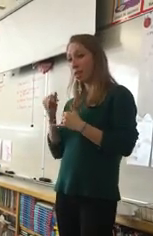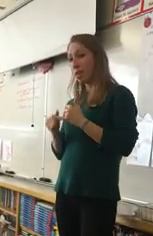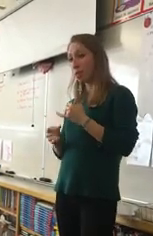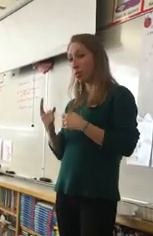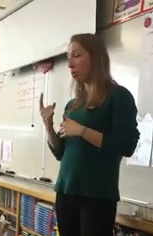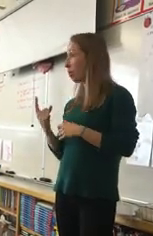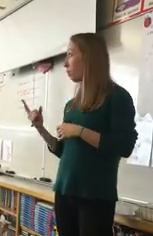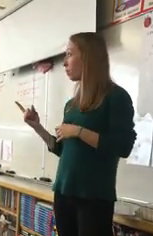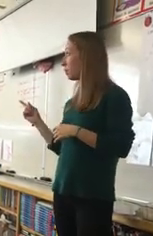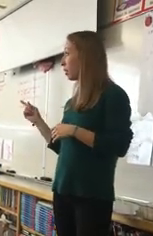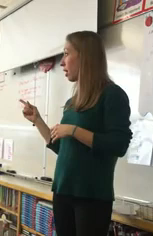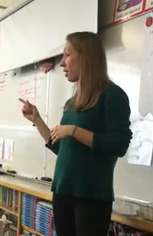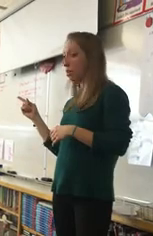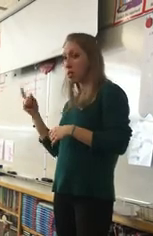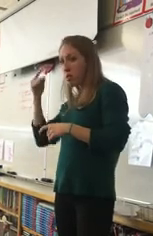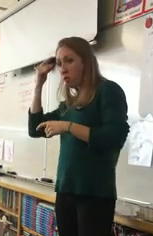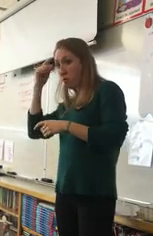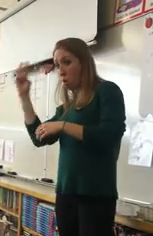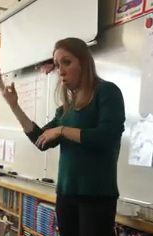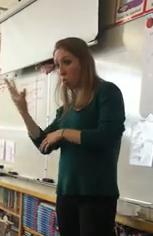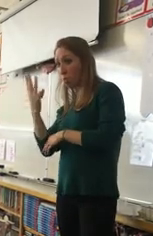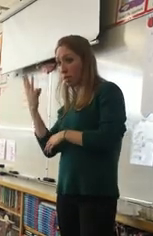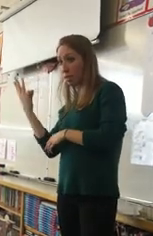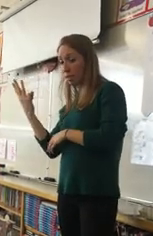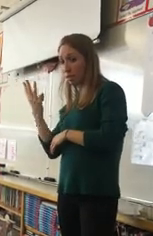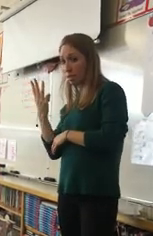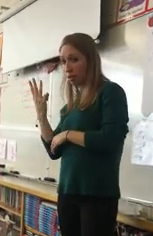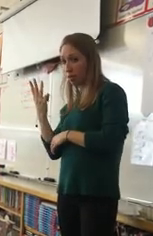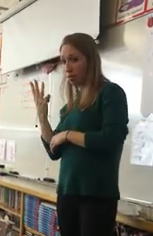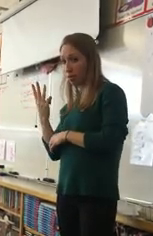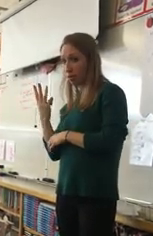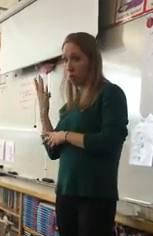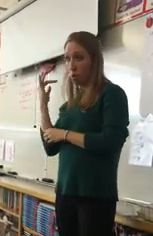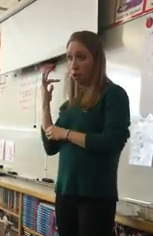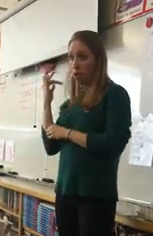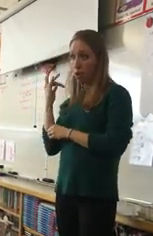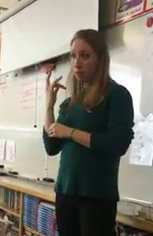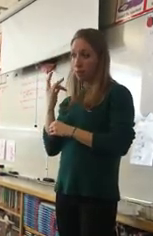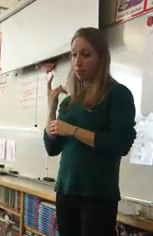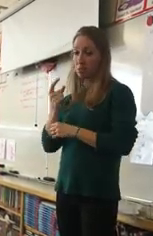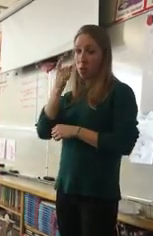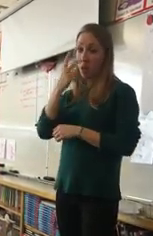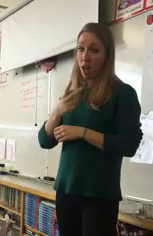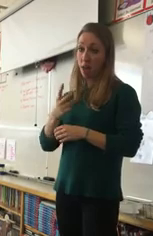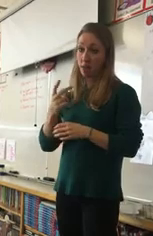actually meant for Wednesdays. We're doing half a day of Valentine math and half a day of regular math on